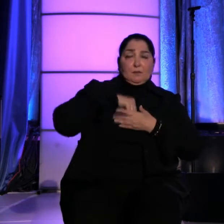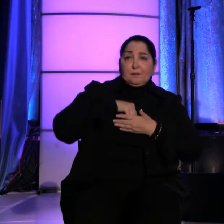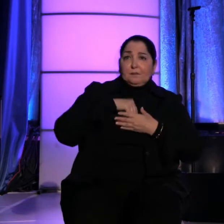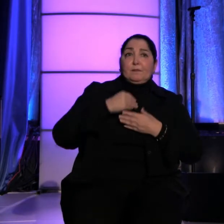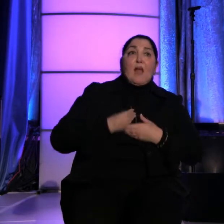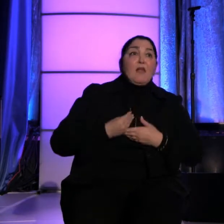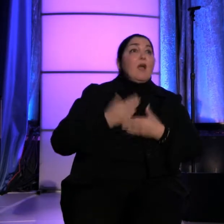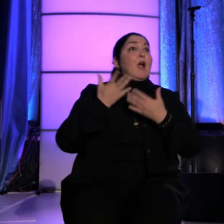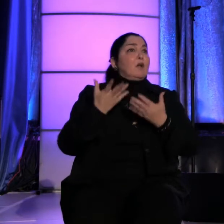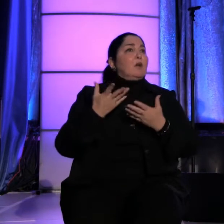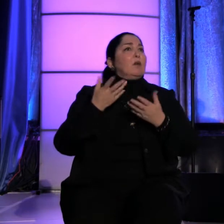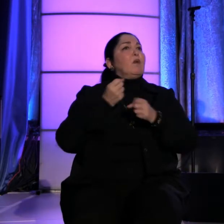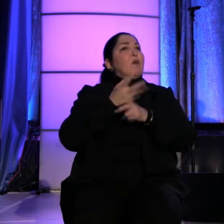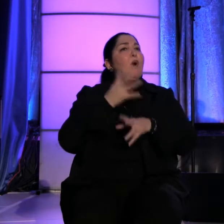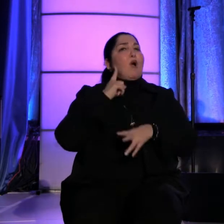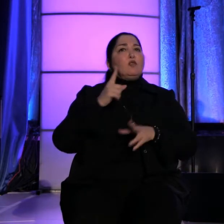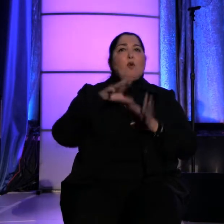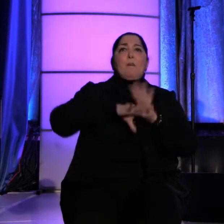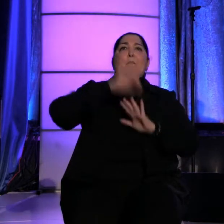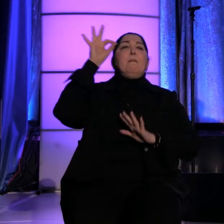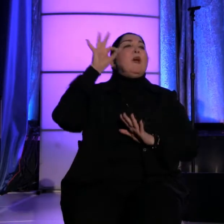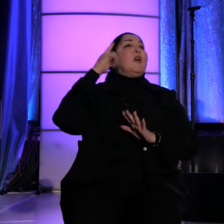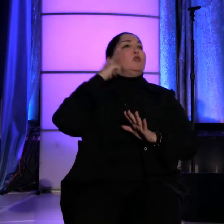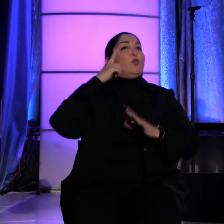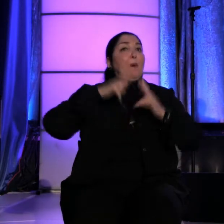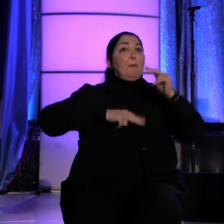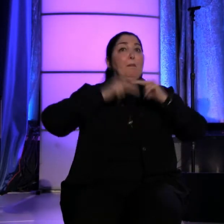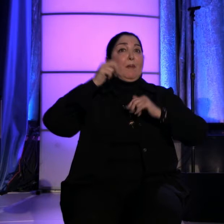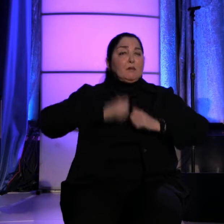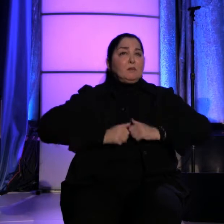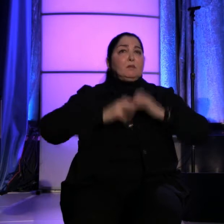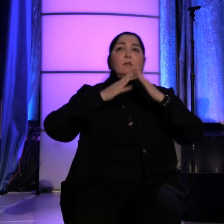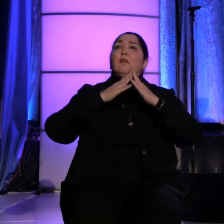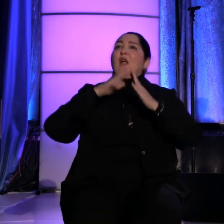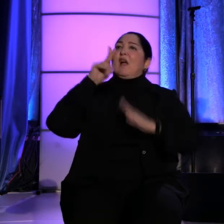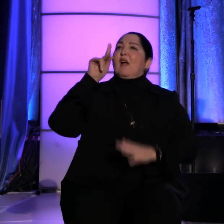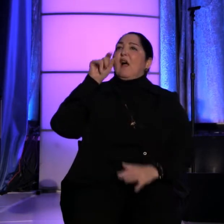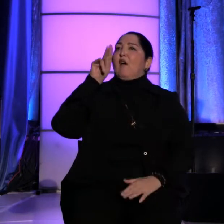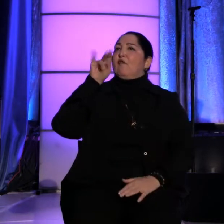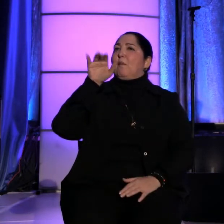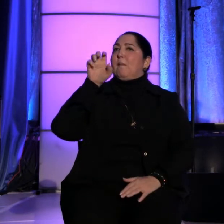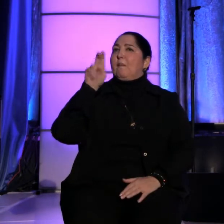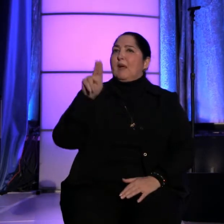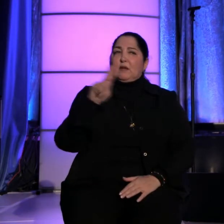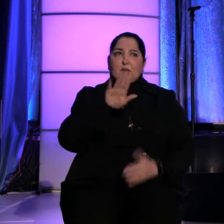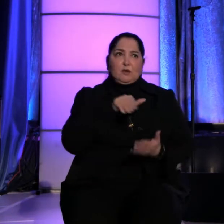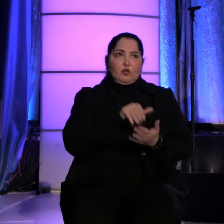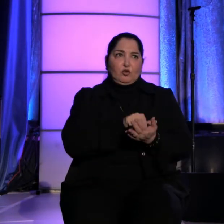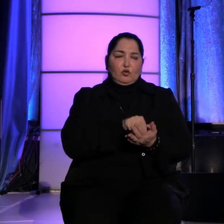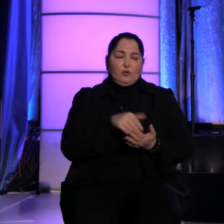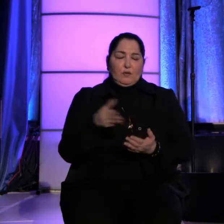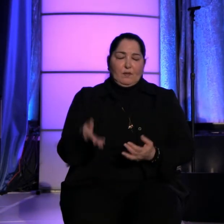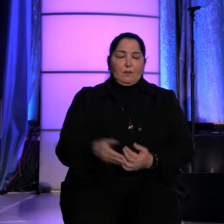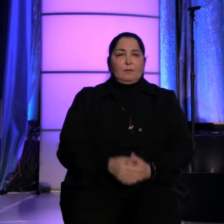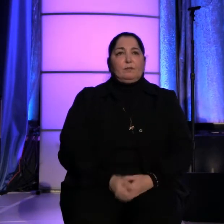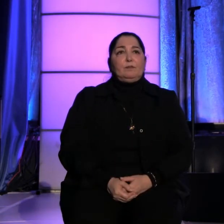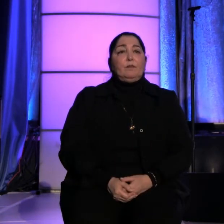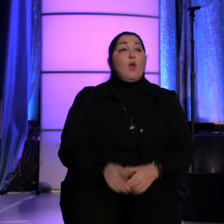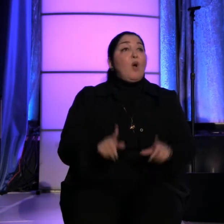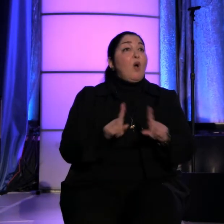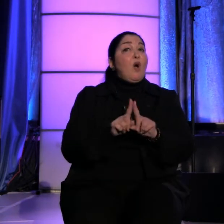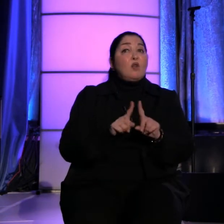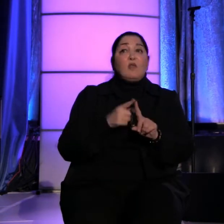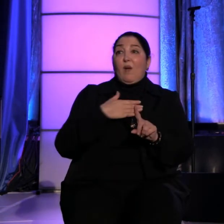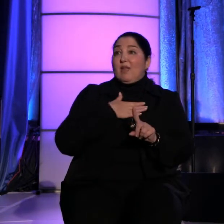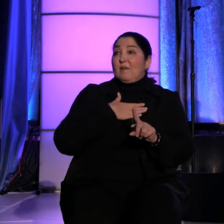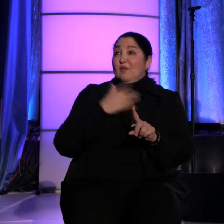which led to her appointment to build a new Kauffman Center. Additionally, you should also know that I had the pleasure of having Jane